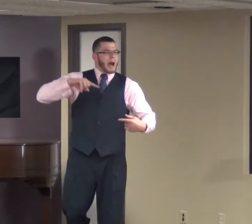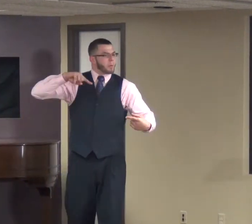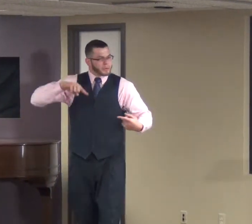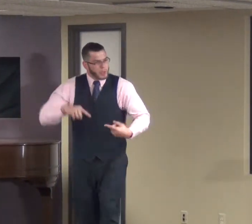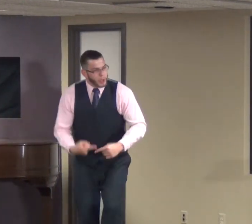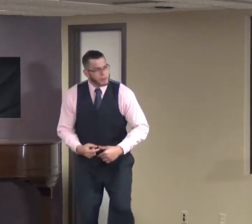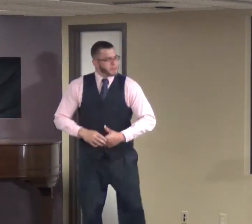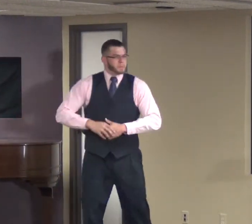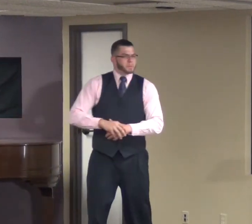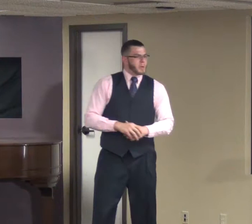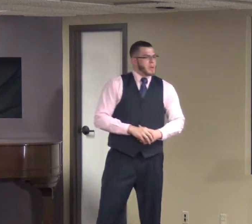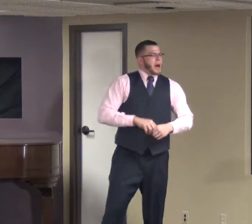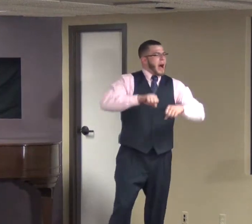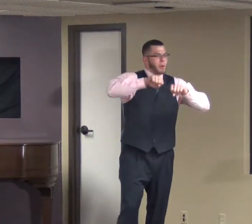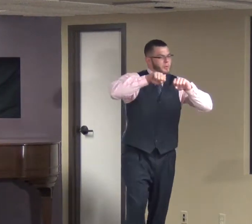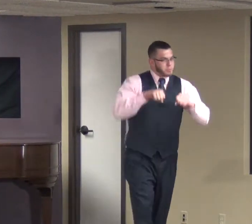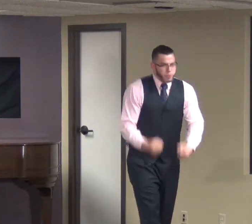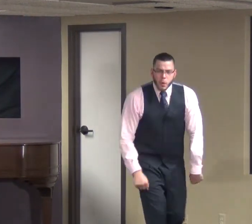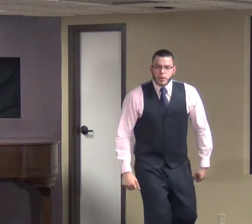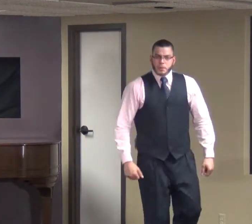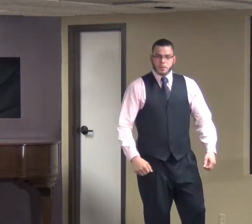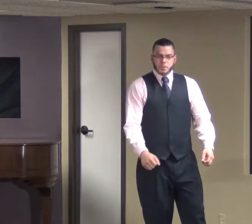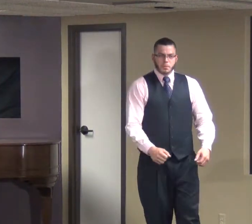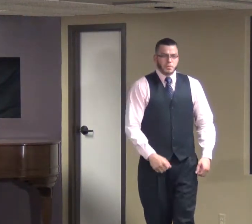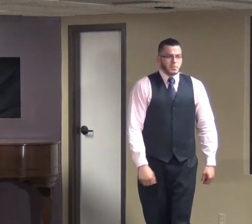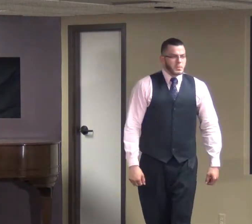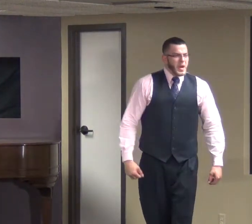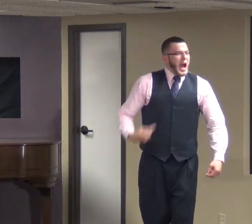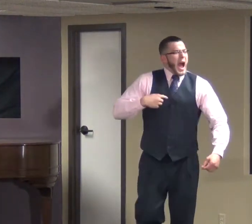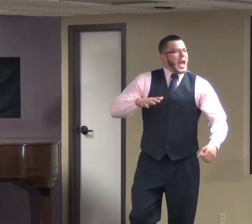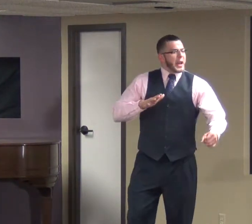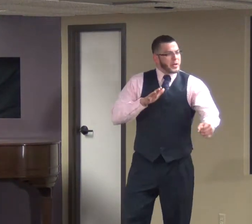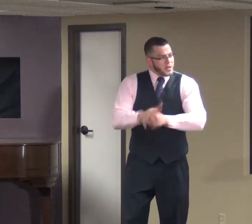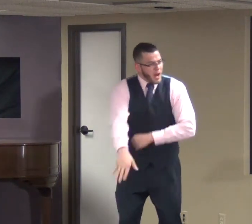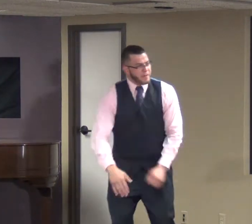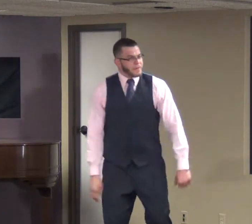was hurt. I was broken. I had enough.